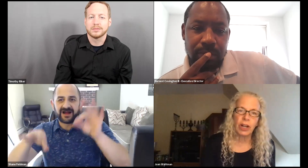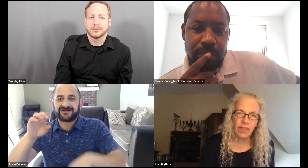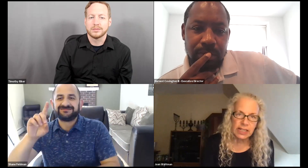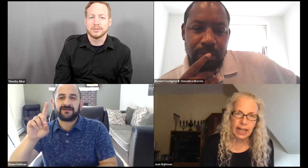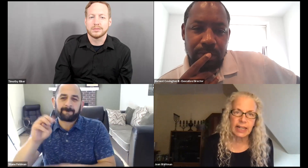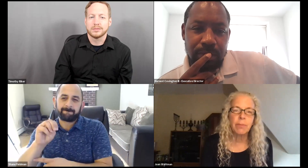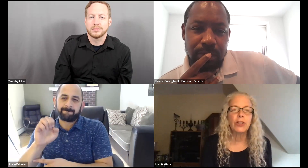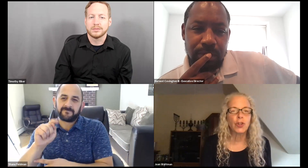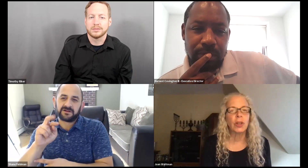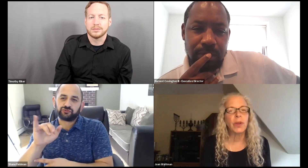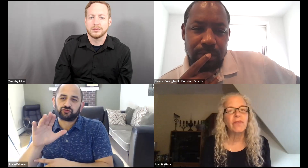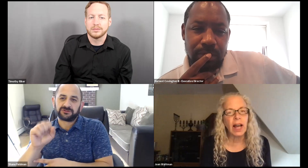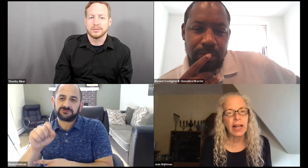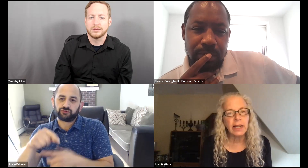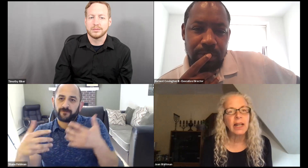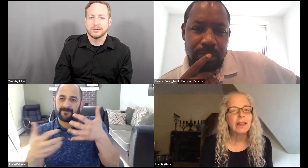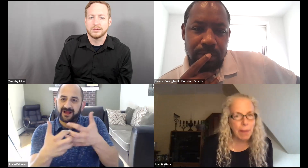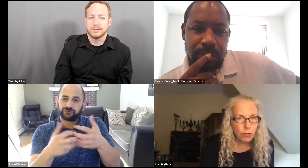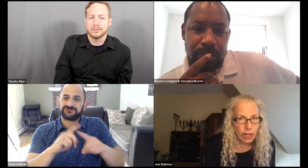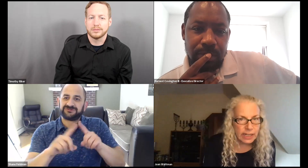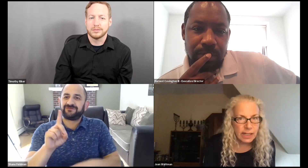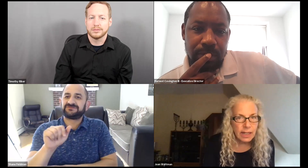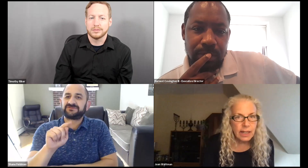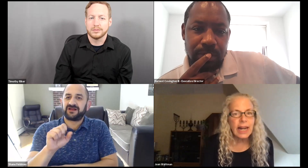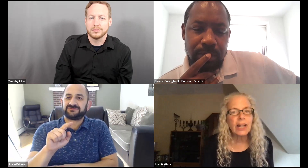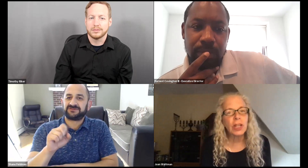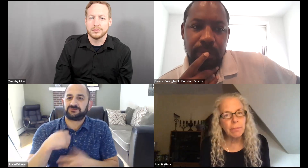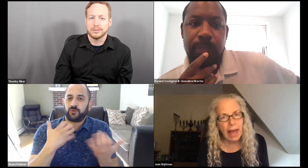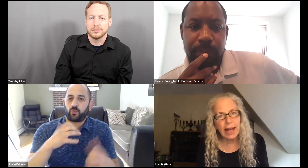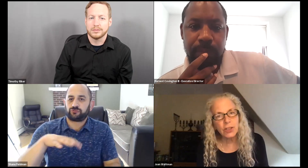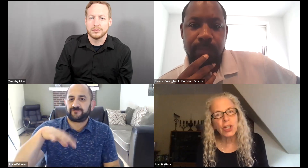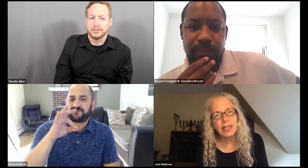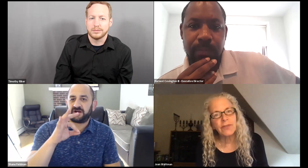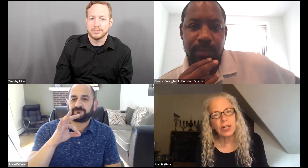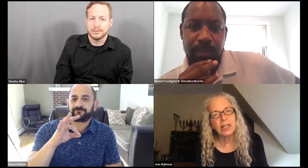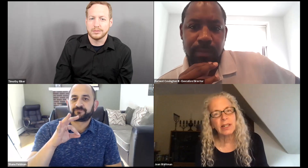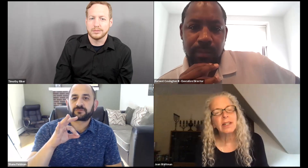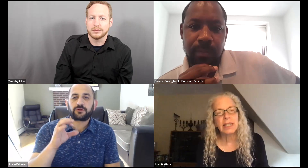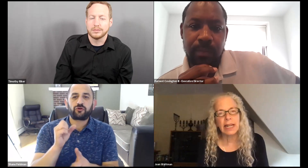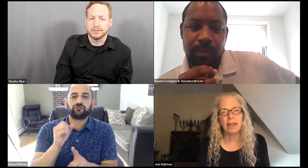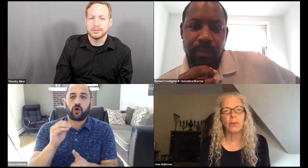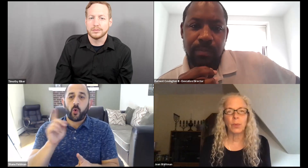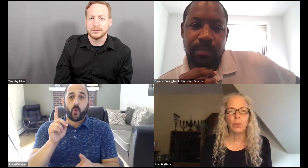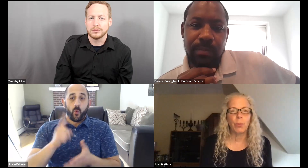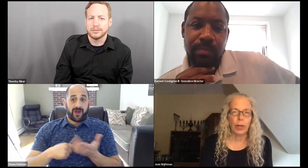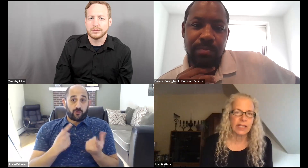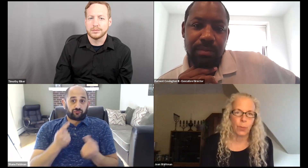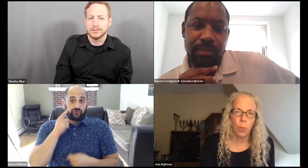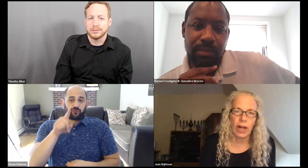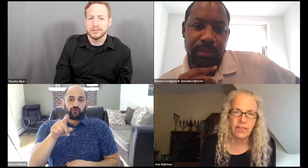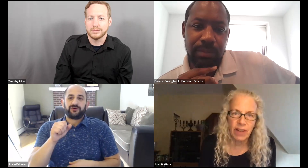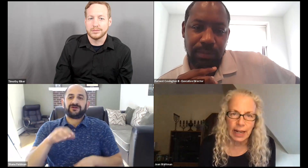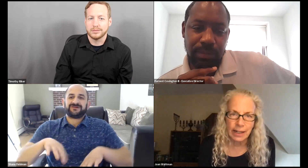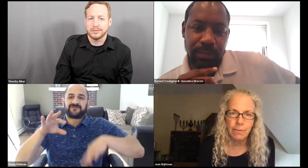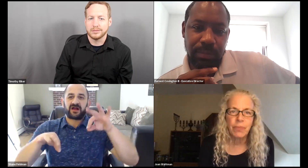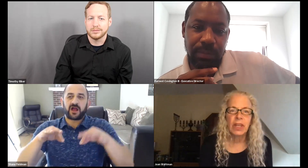measure and investigate to make sure that we find the metrics that actually match the different data, the points that we